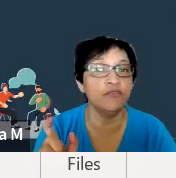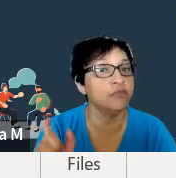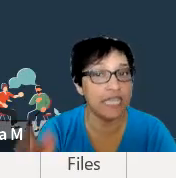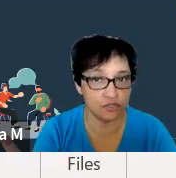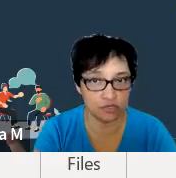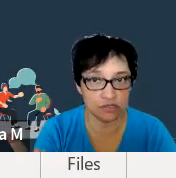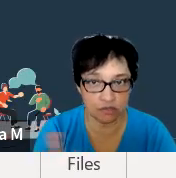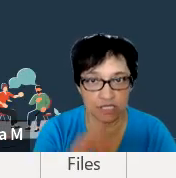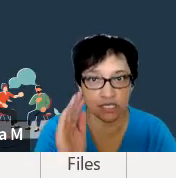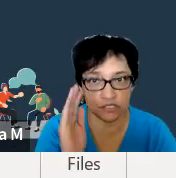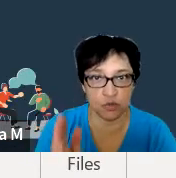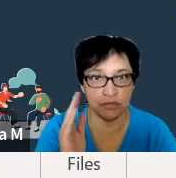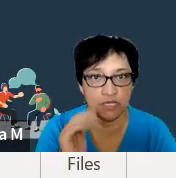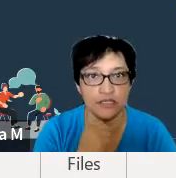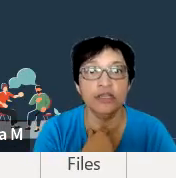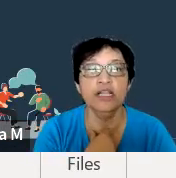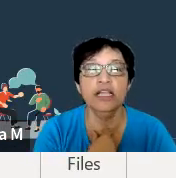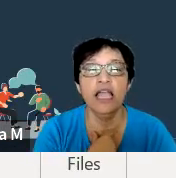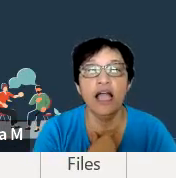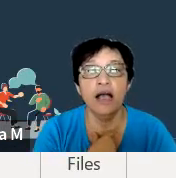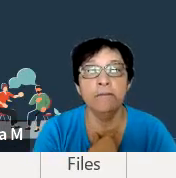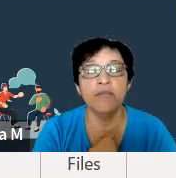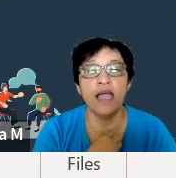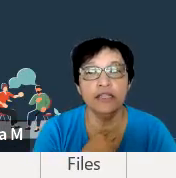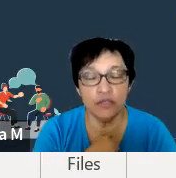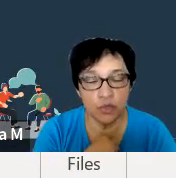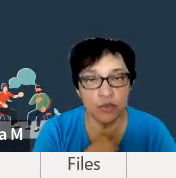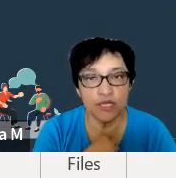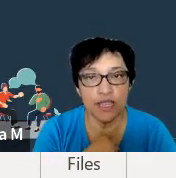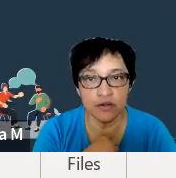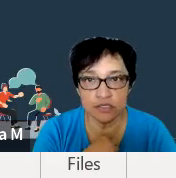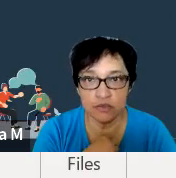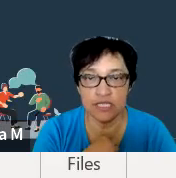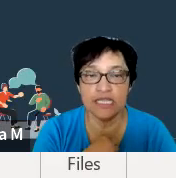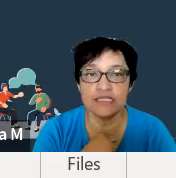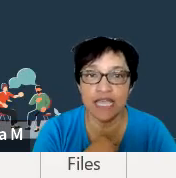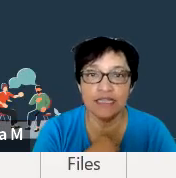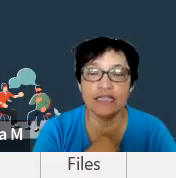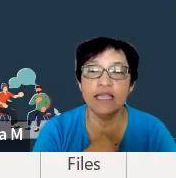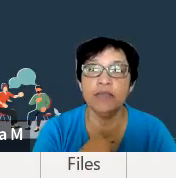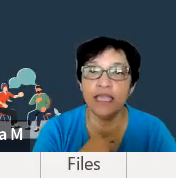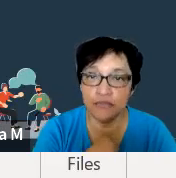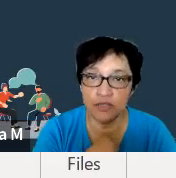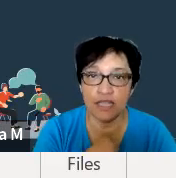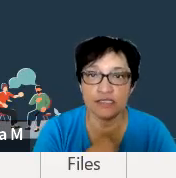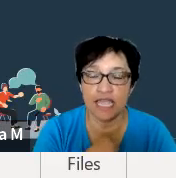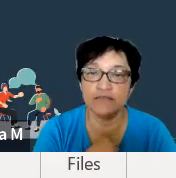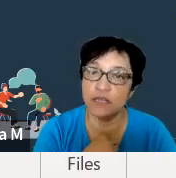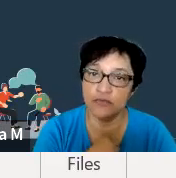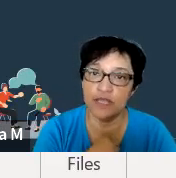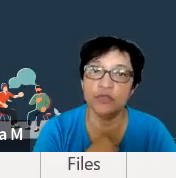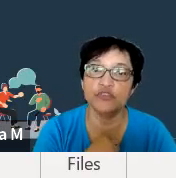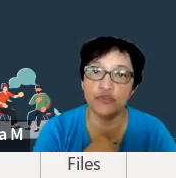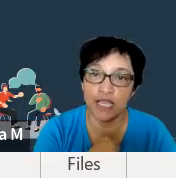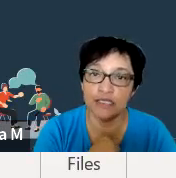separating it from dangerous. Okay, so I just want to be clear. I know that when we went to Arizona, they said that the behavioral health staff,